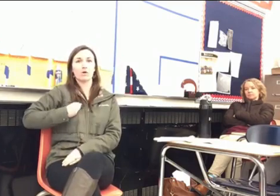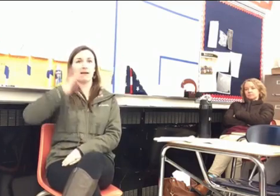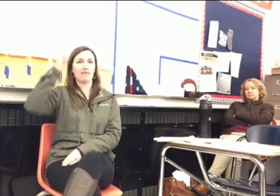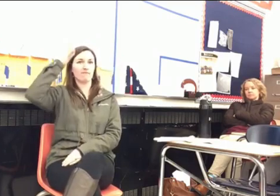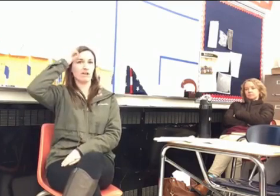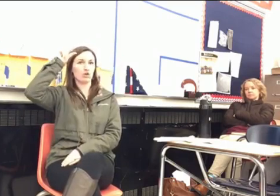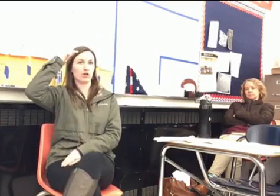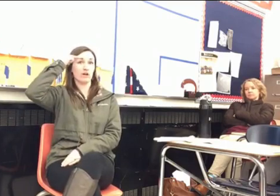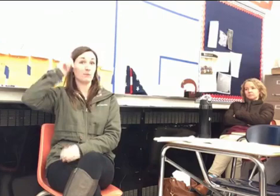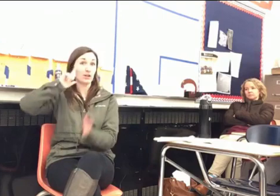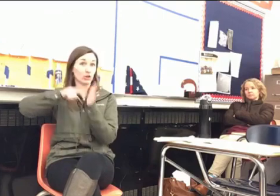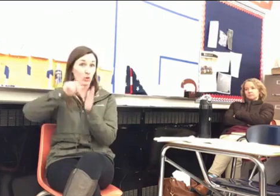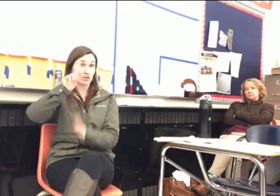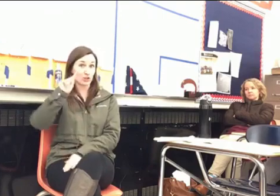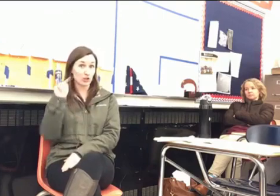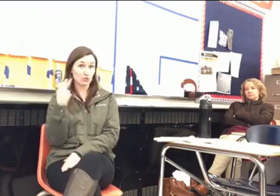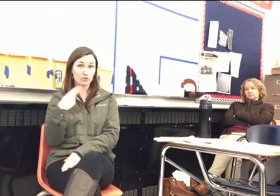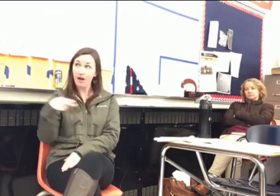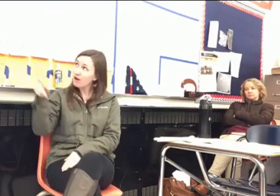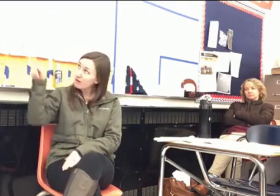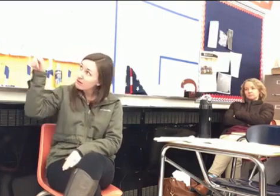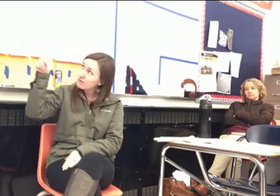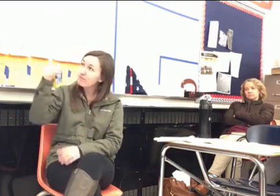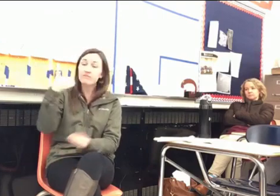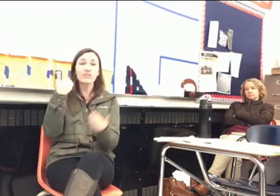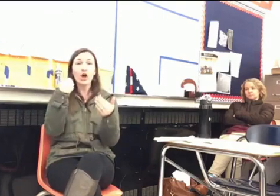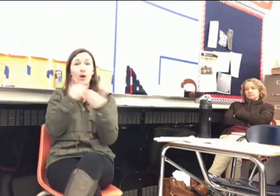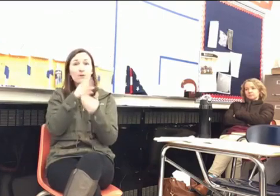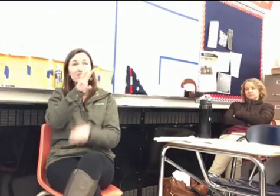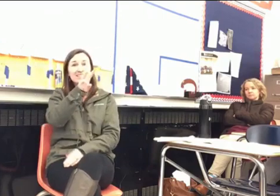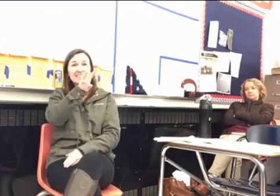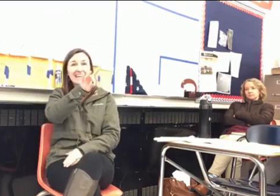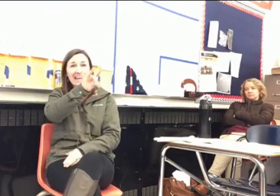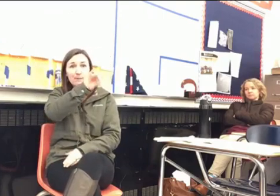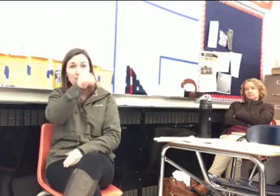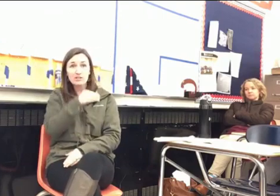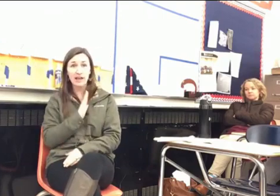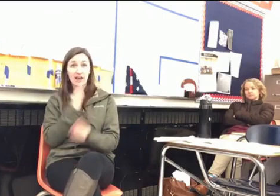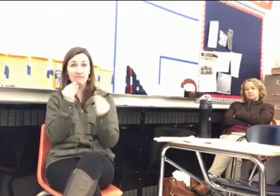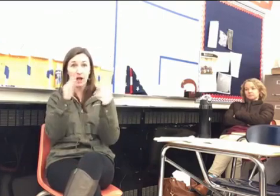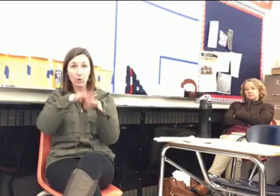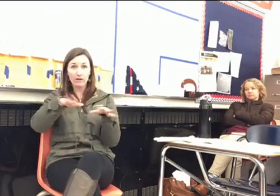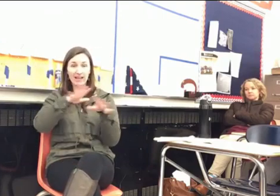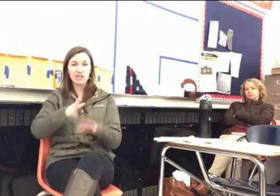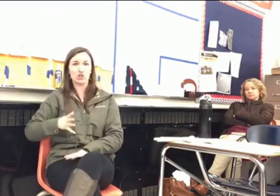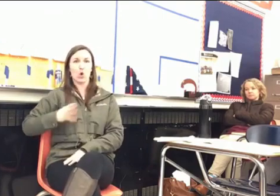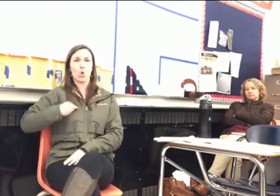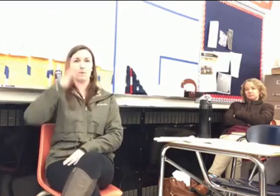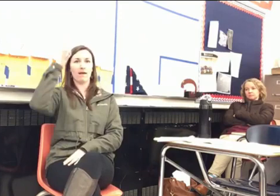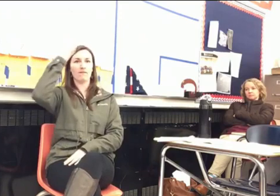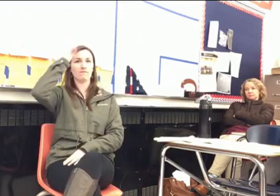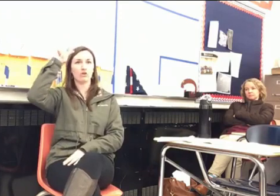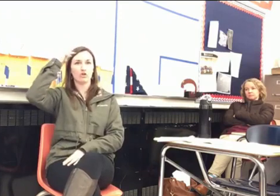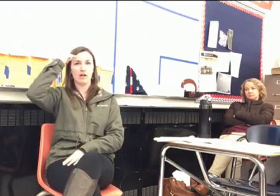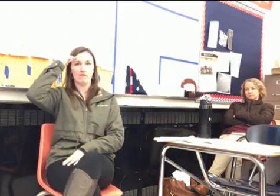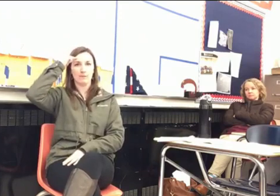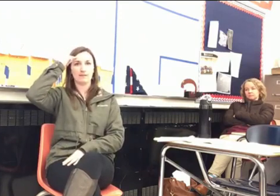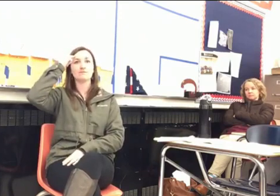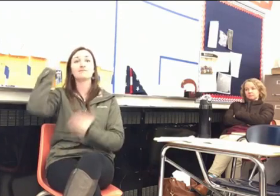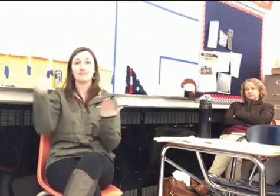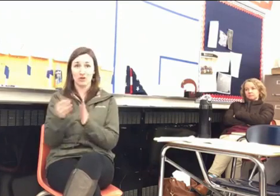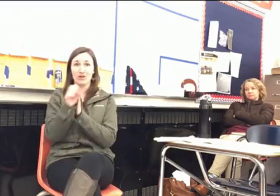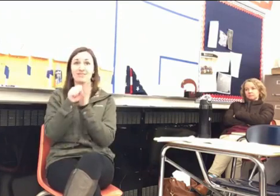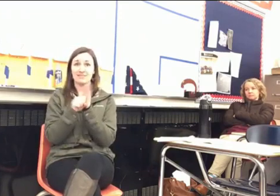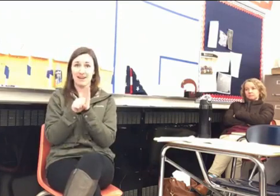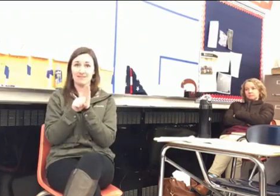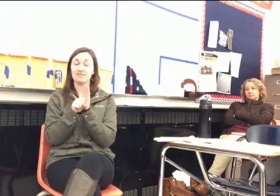for example, almost 68% of our land is actually owned by the federal government in the state. Now, this also is part